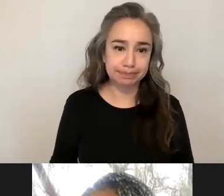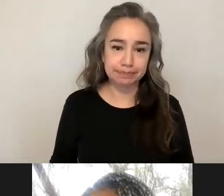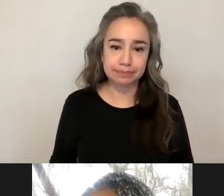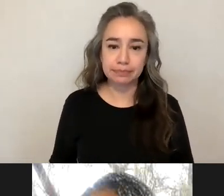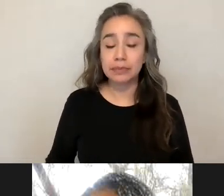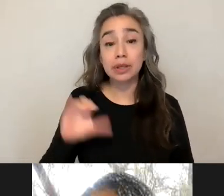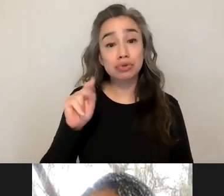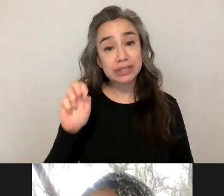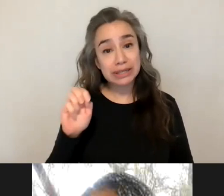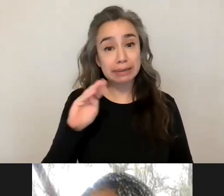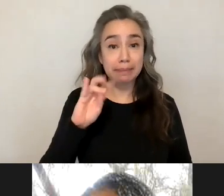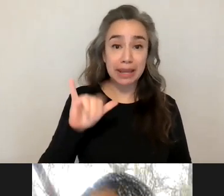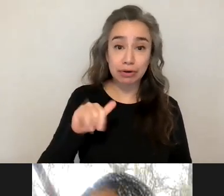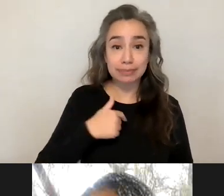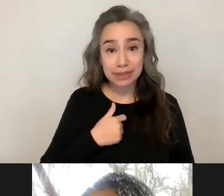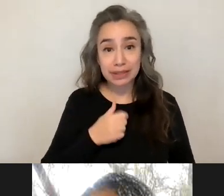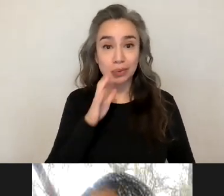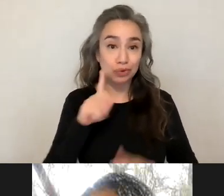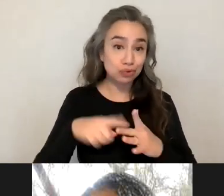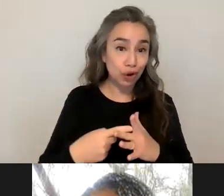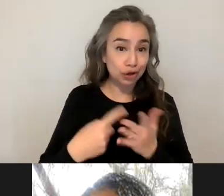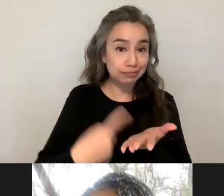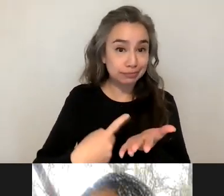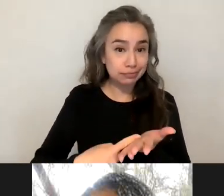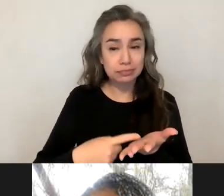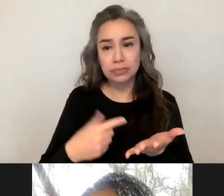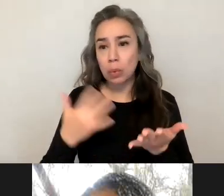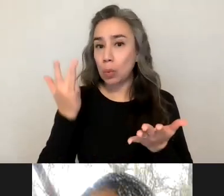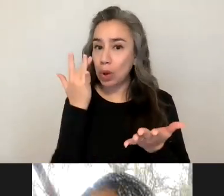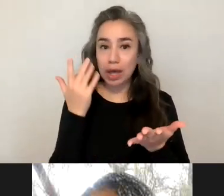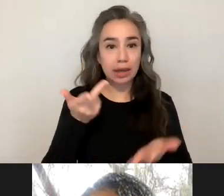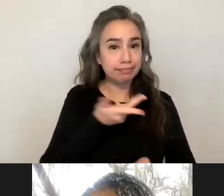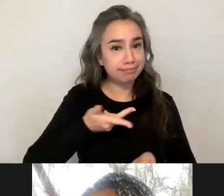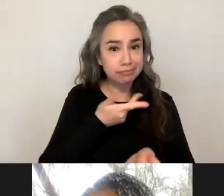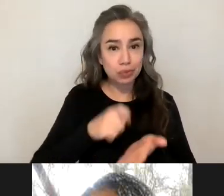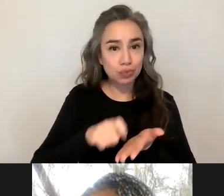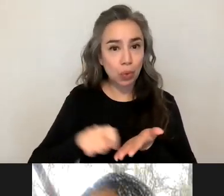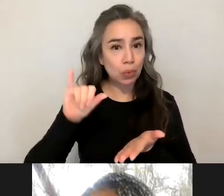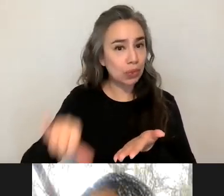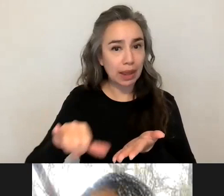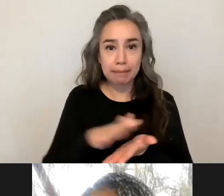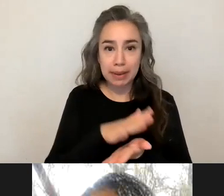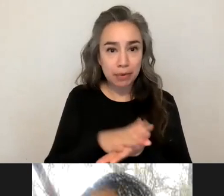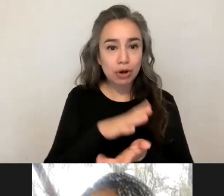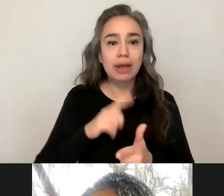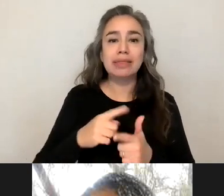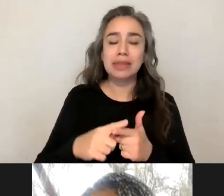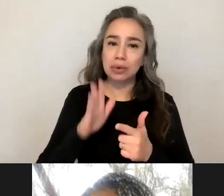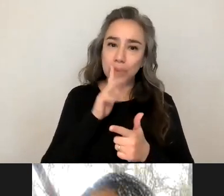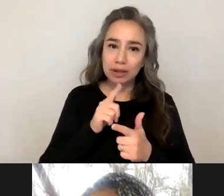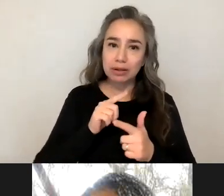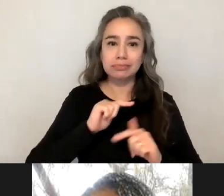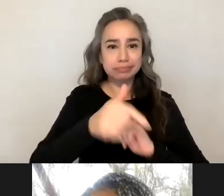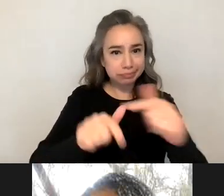to kick it off a little bit just with the idea of why we wrote the papers. And then we'll move on to our different respondents.